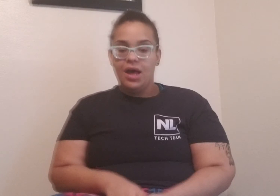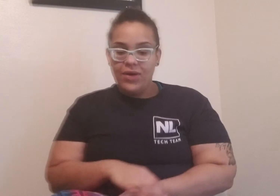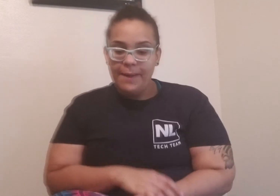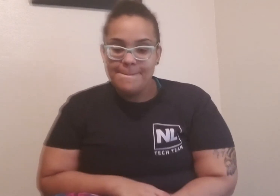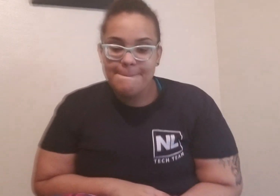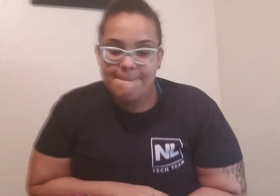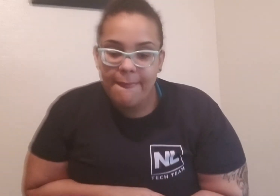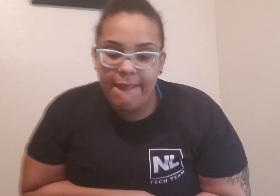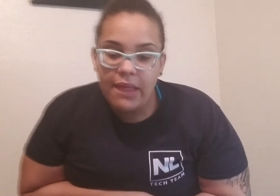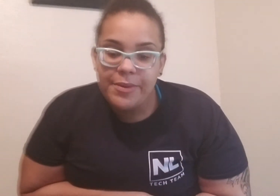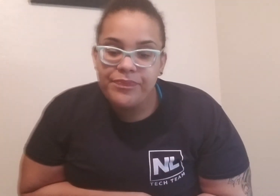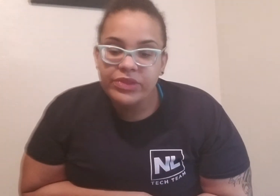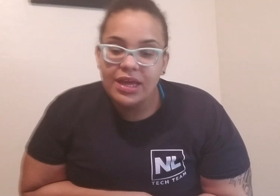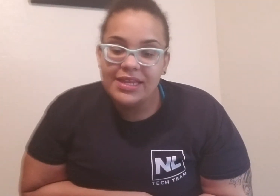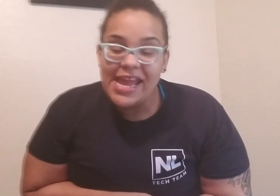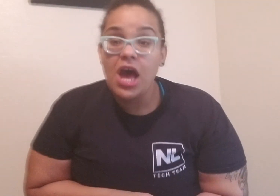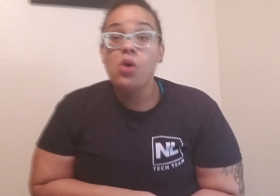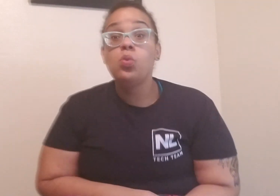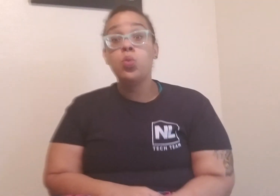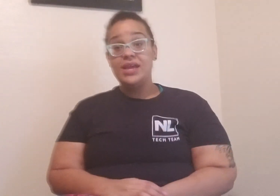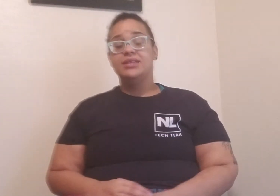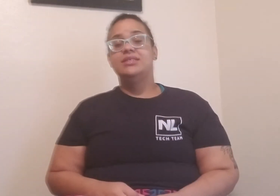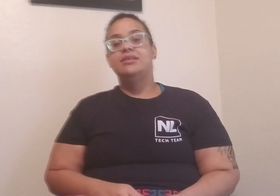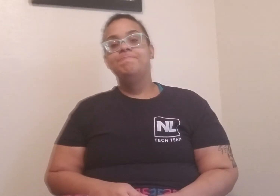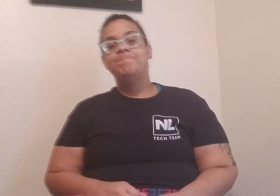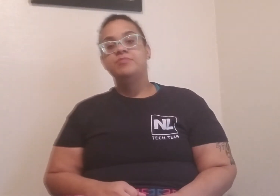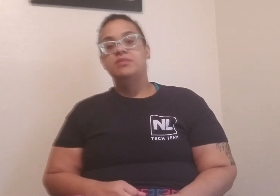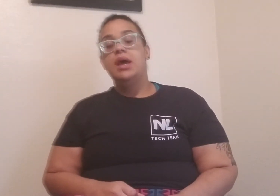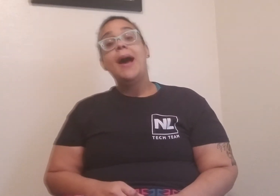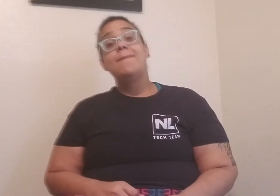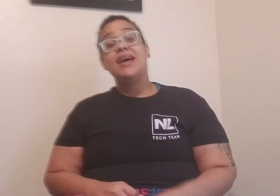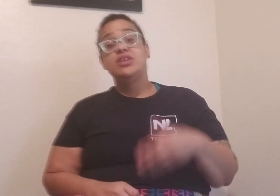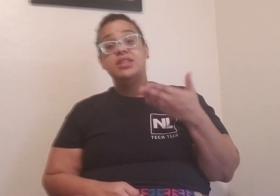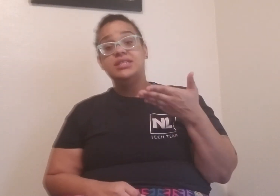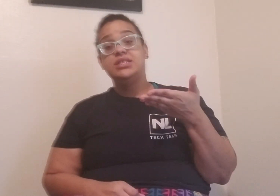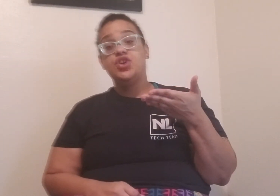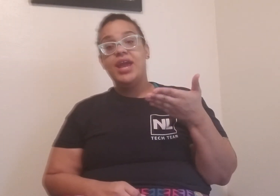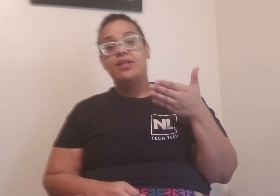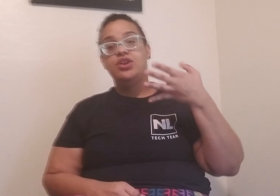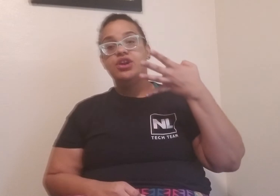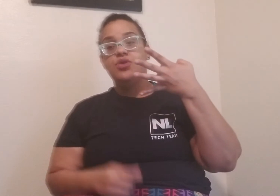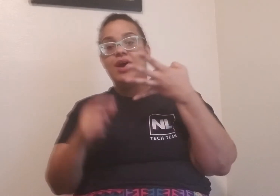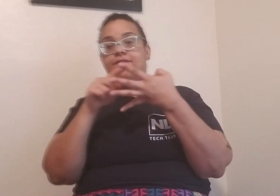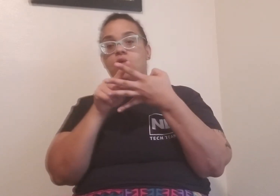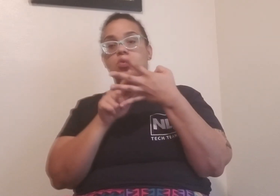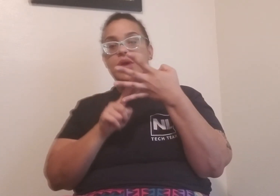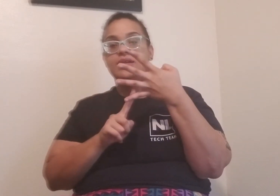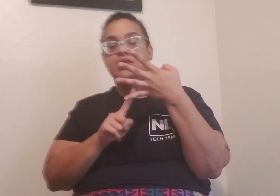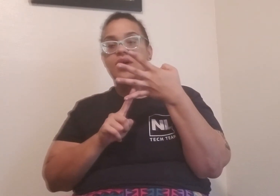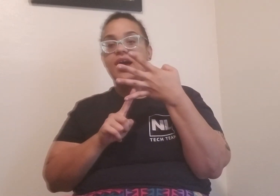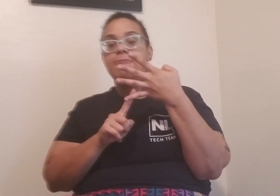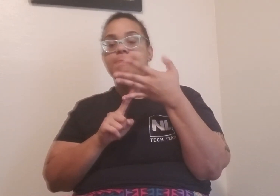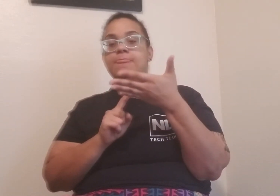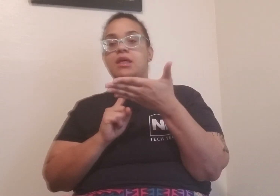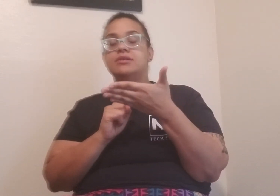Okay? Now, weeks. Imagine this is your calendar and you have 4 weeks, okay?